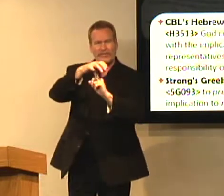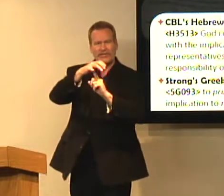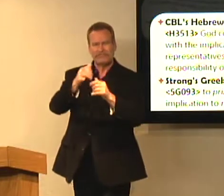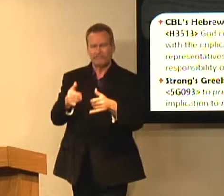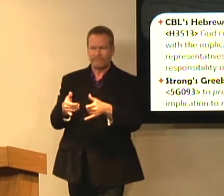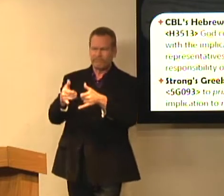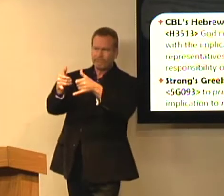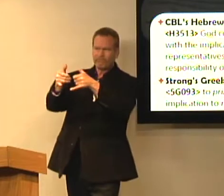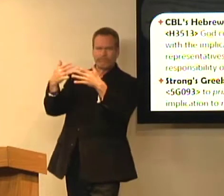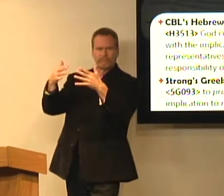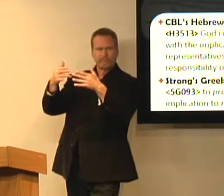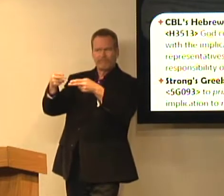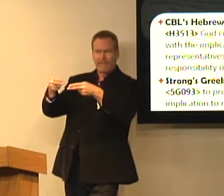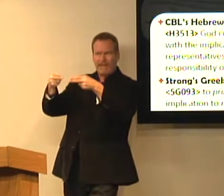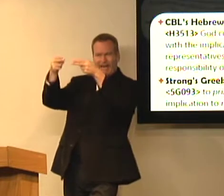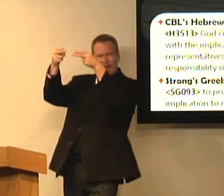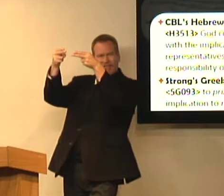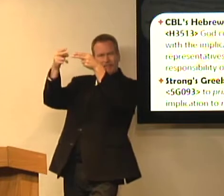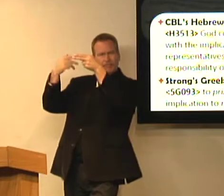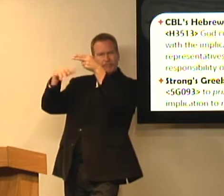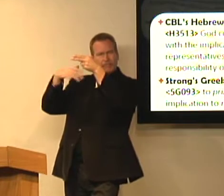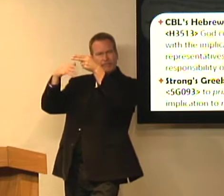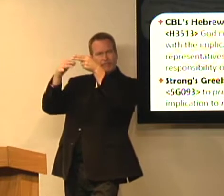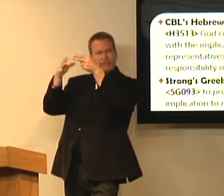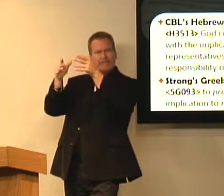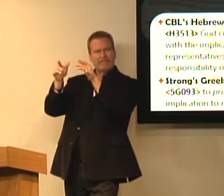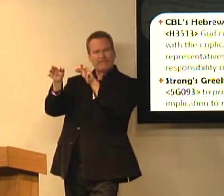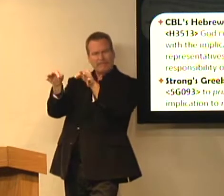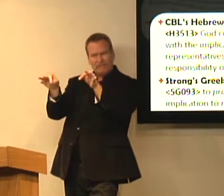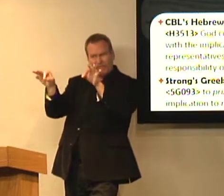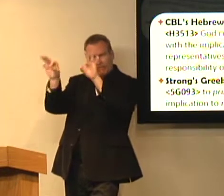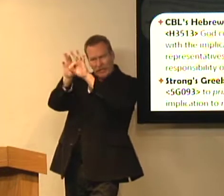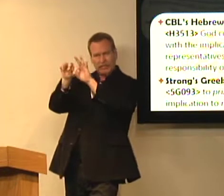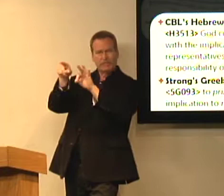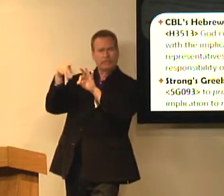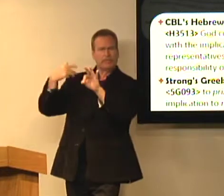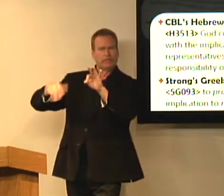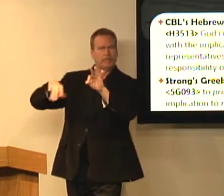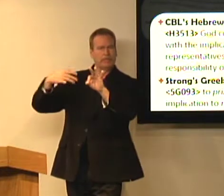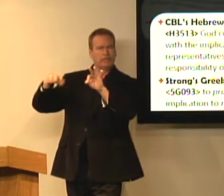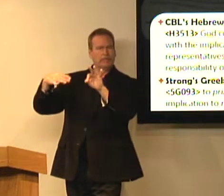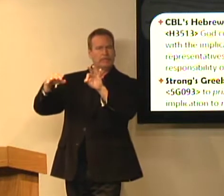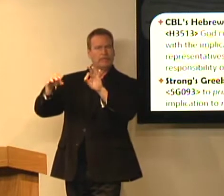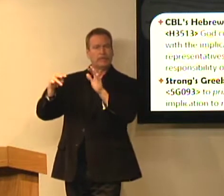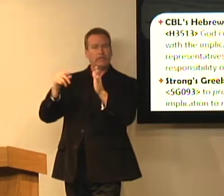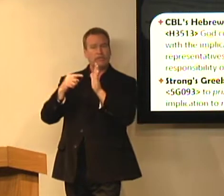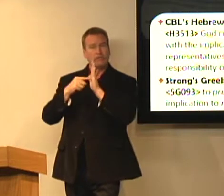something, to prize, to honor, to fix a value